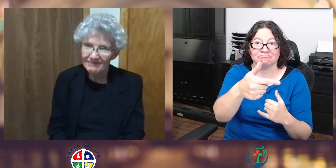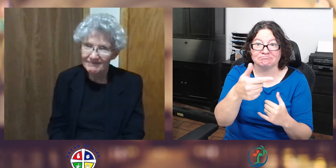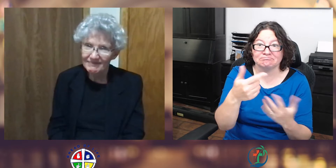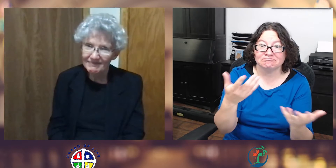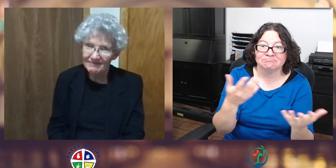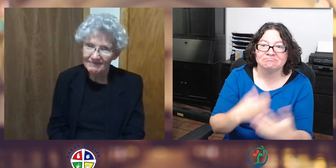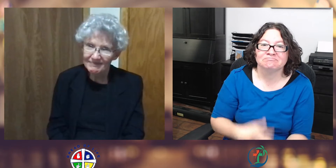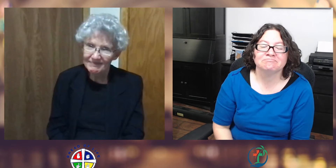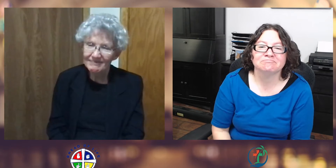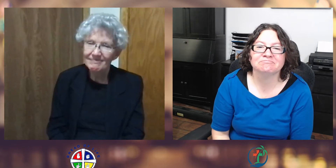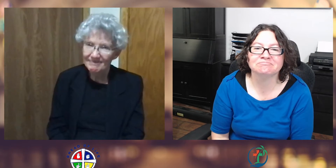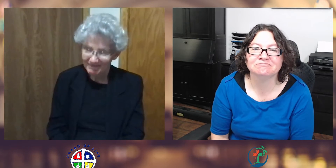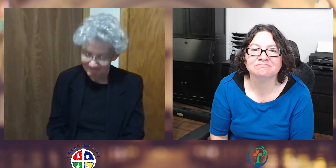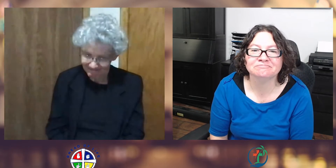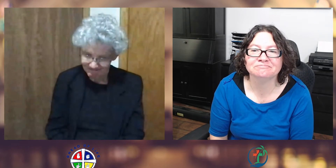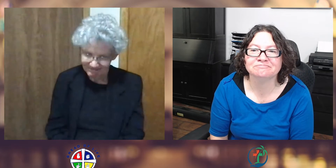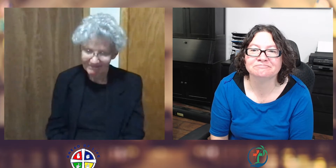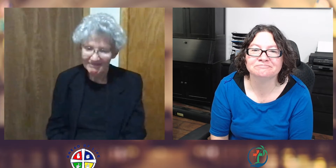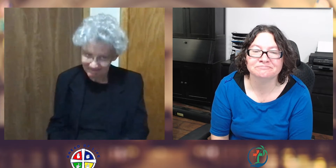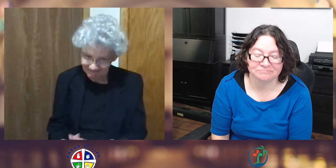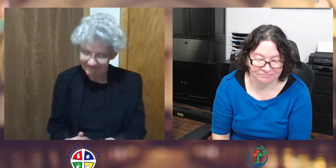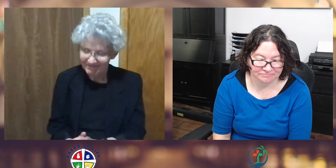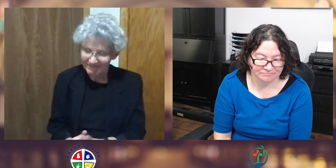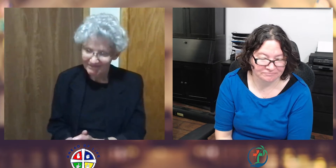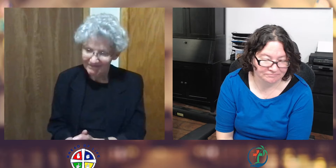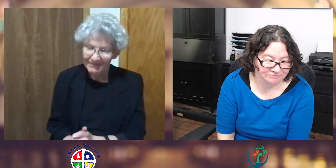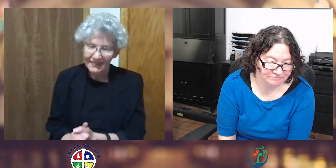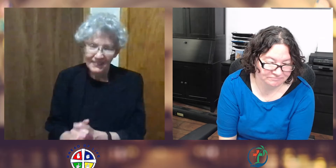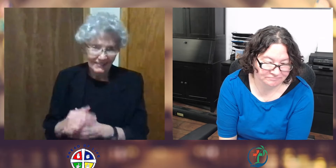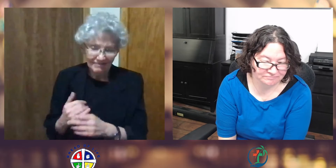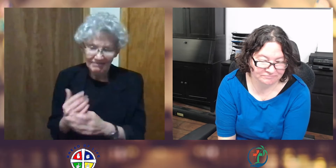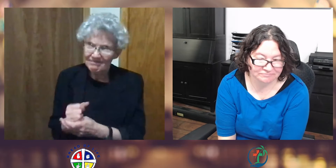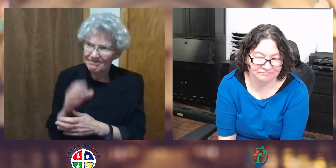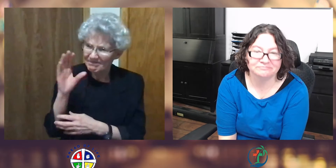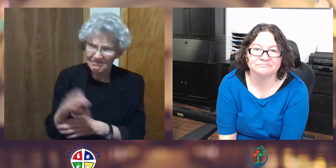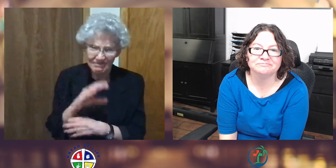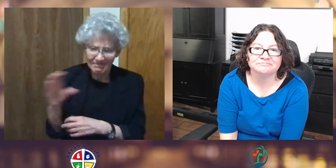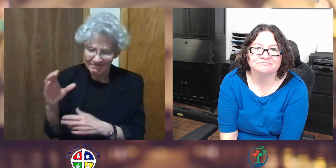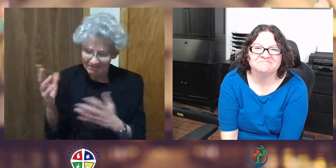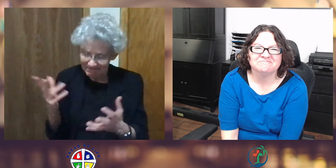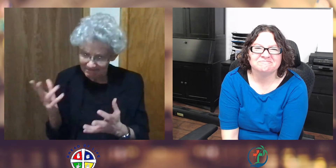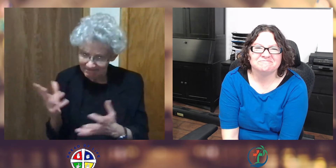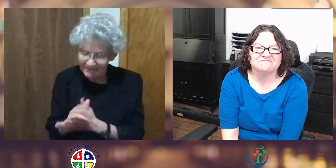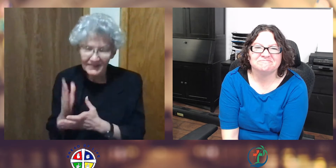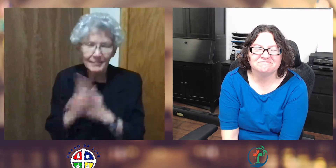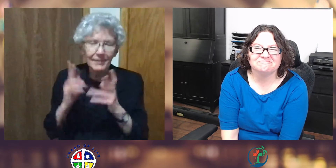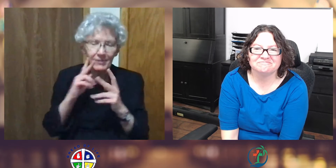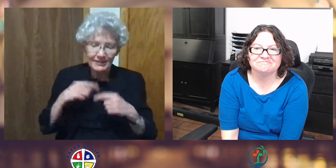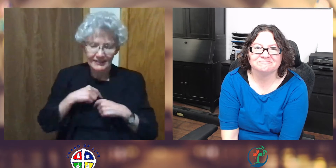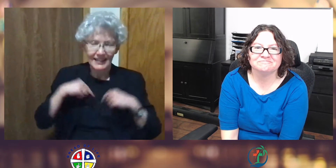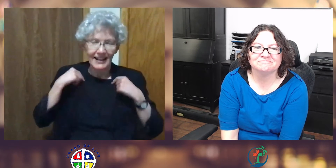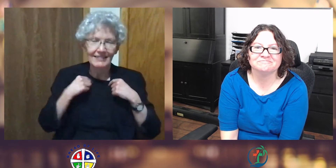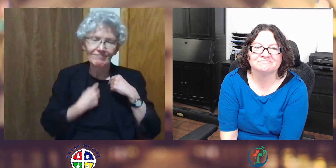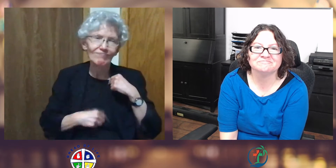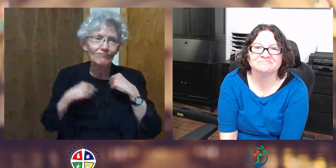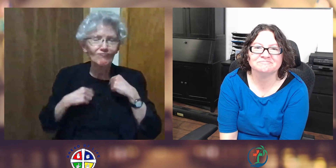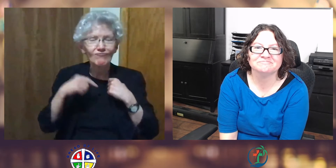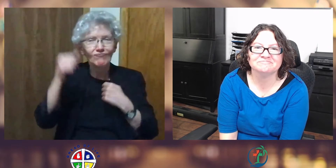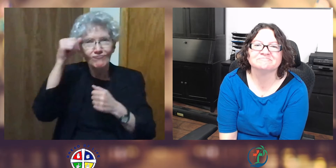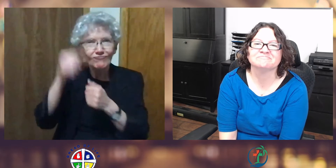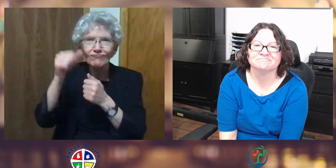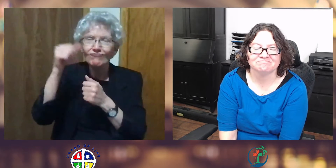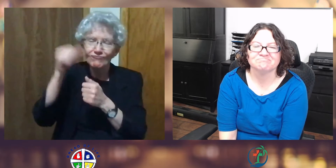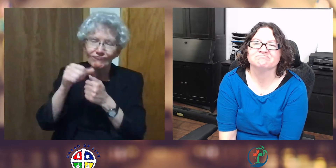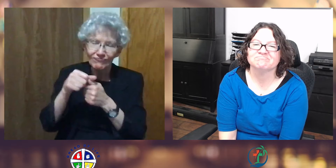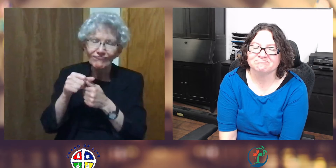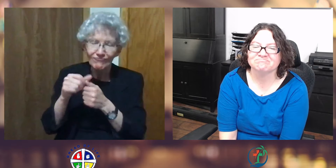John. How is my old cousin? I shouldn't call him old. We're the same age.